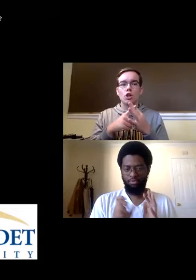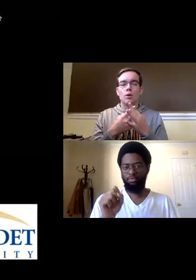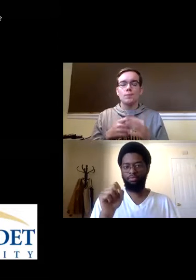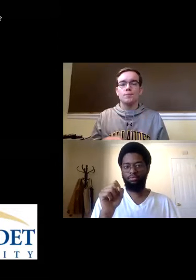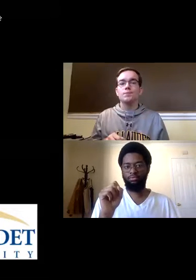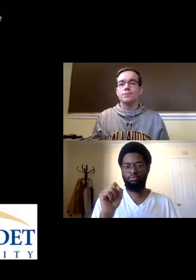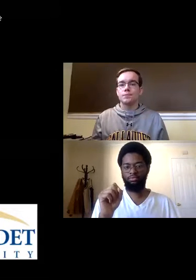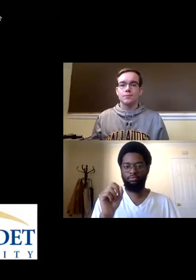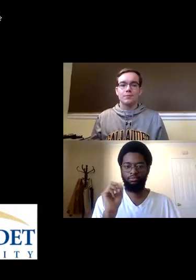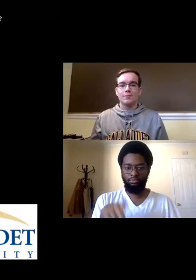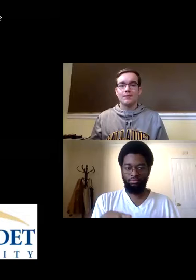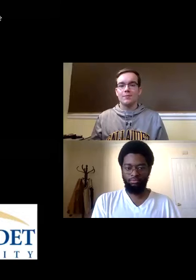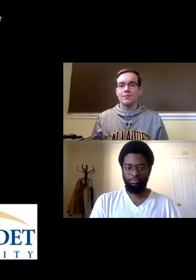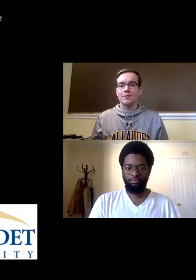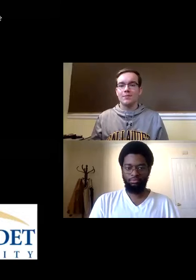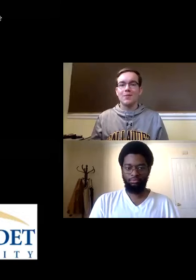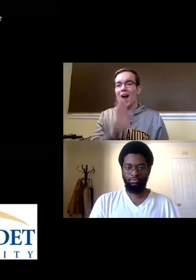Everybody ready?